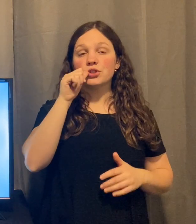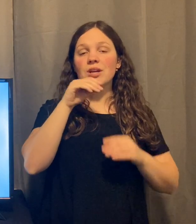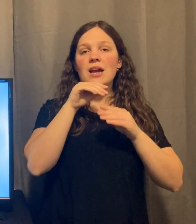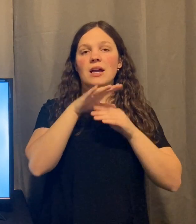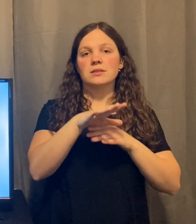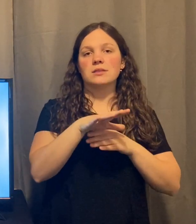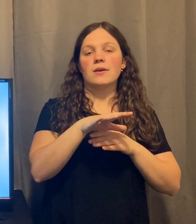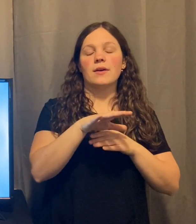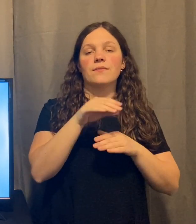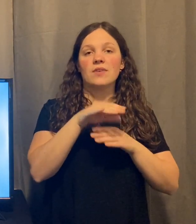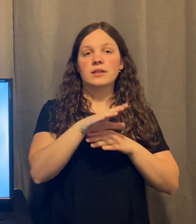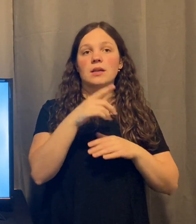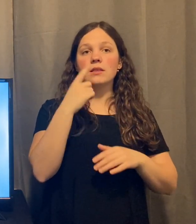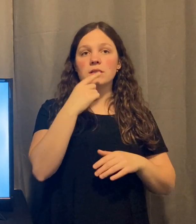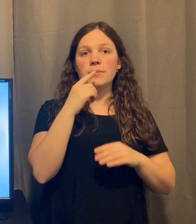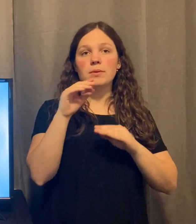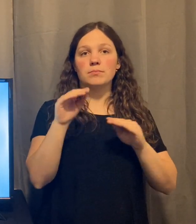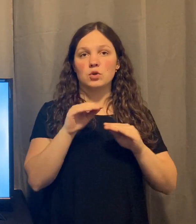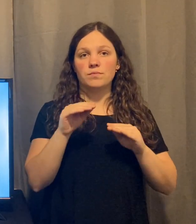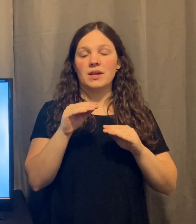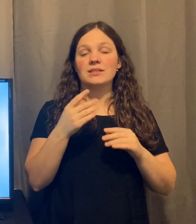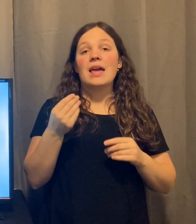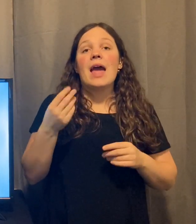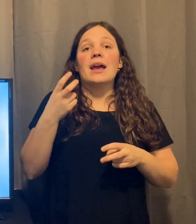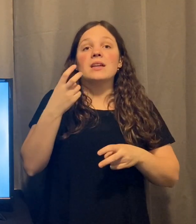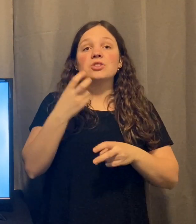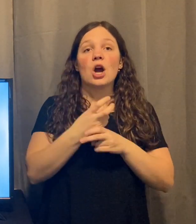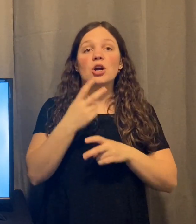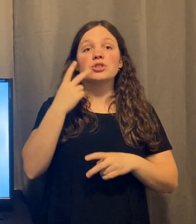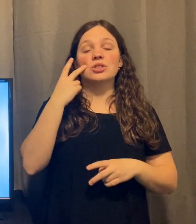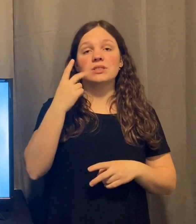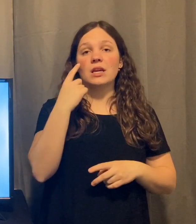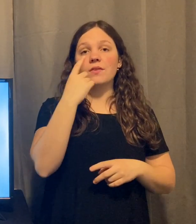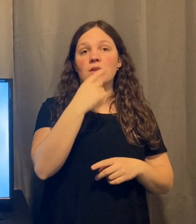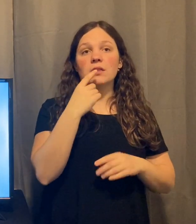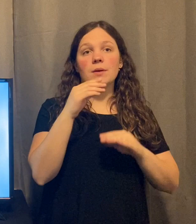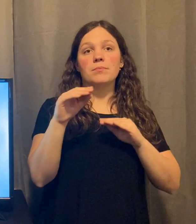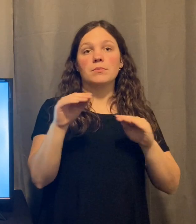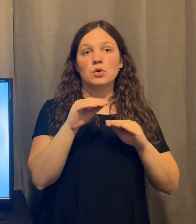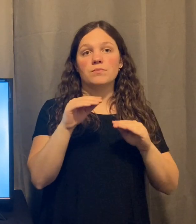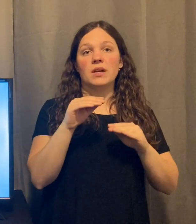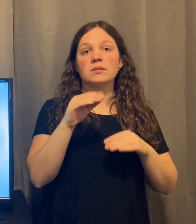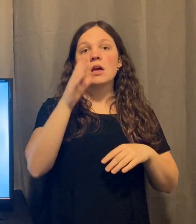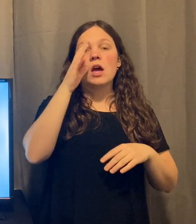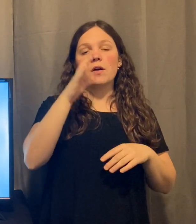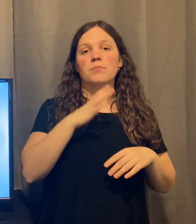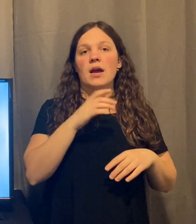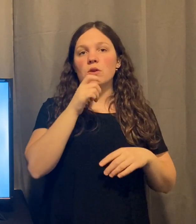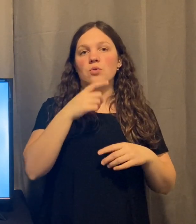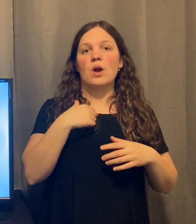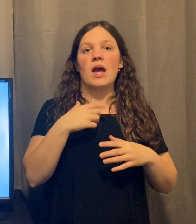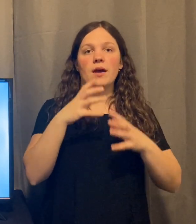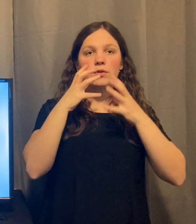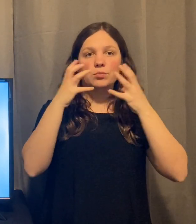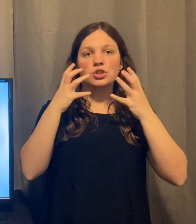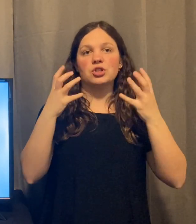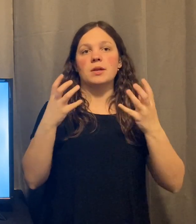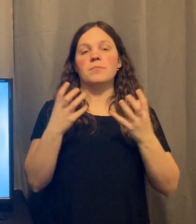surgery affect lip movement, and it's hard to see the lip movement of men who have a bushy